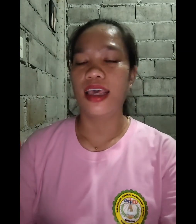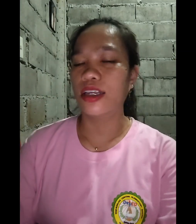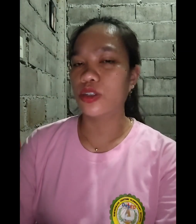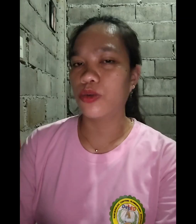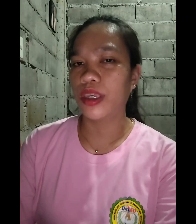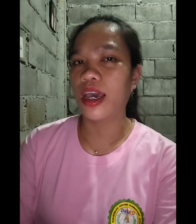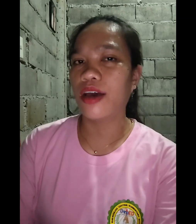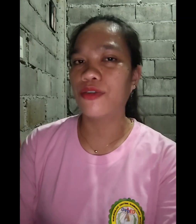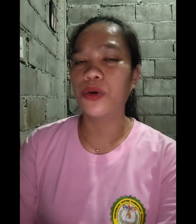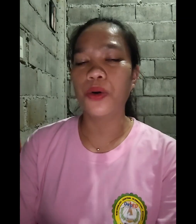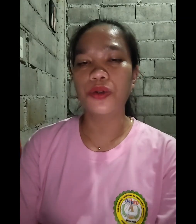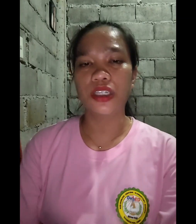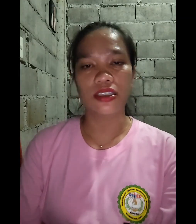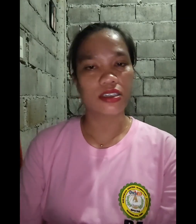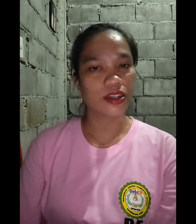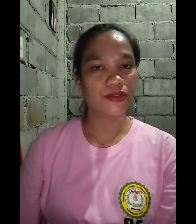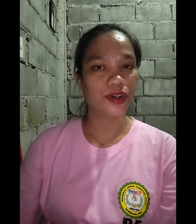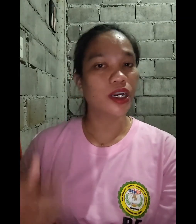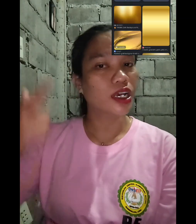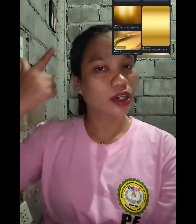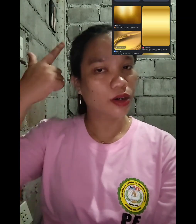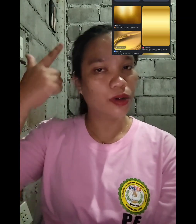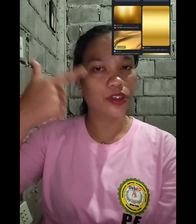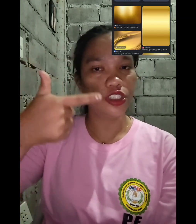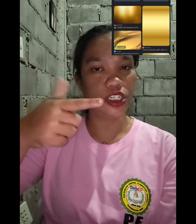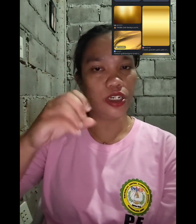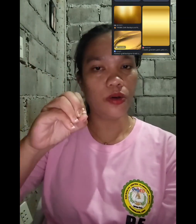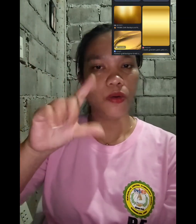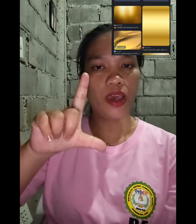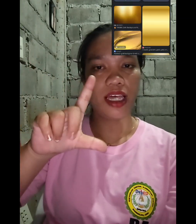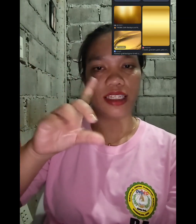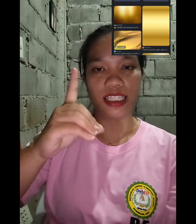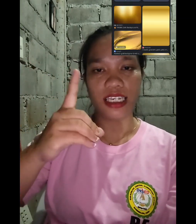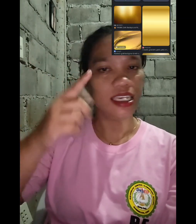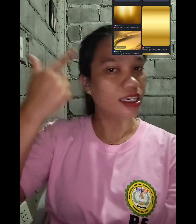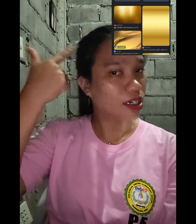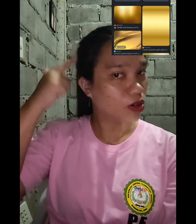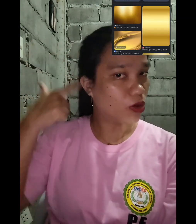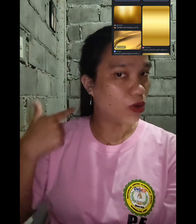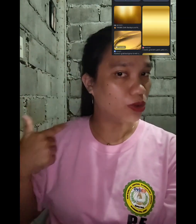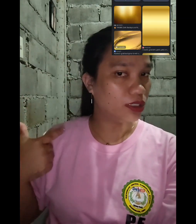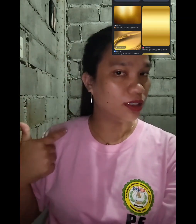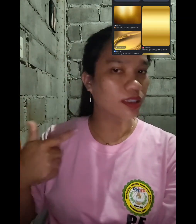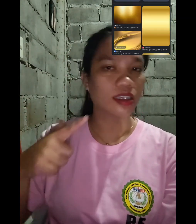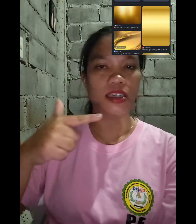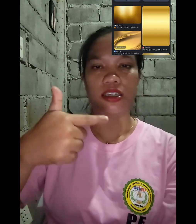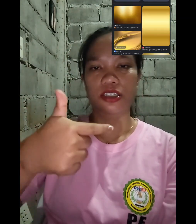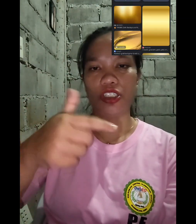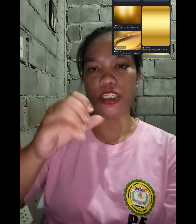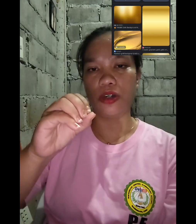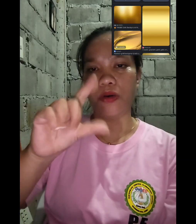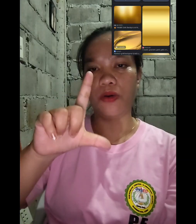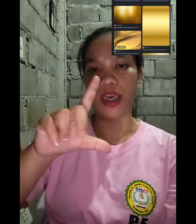Next, we have gold and silver. G-O-L-D, gold.